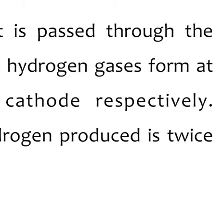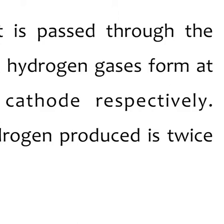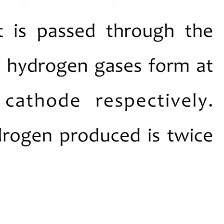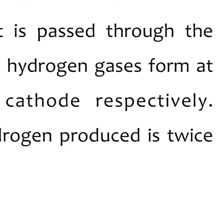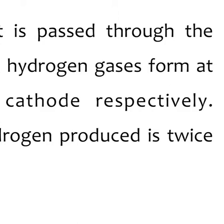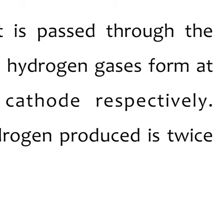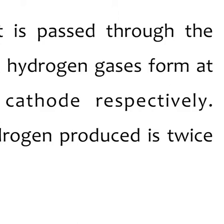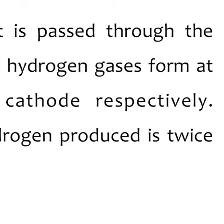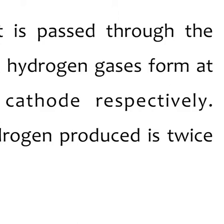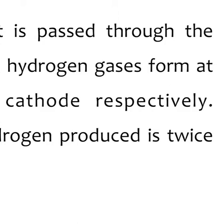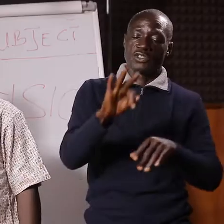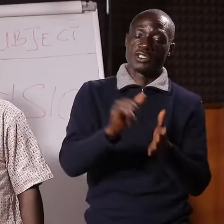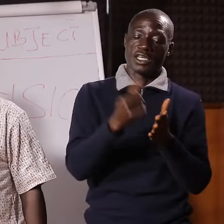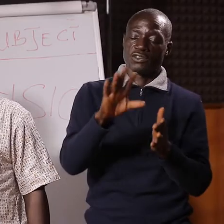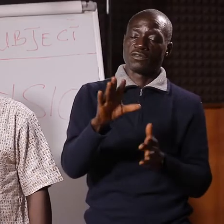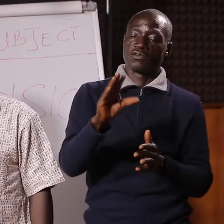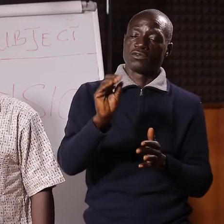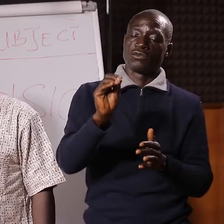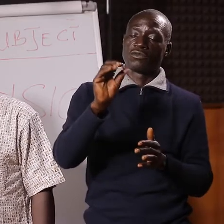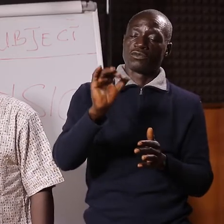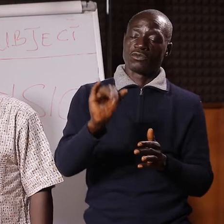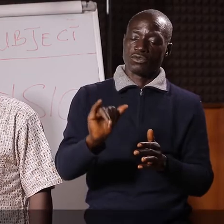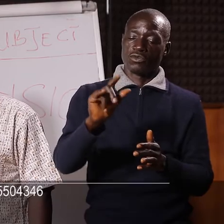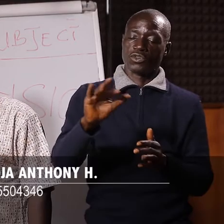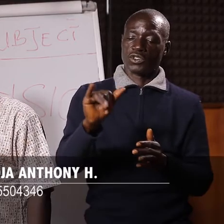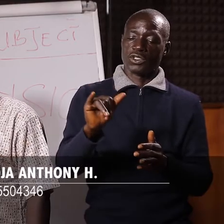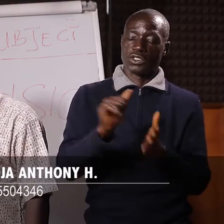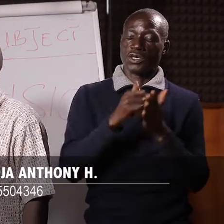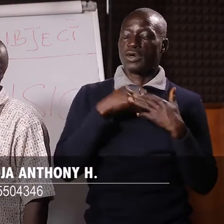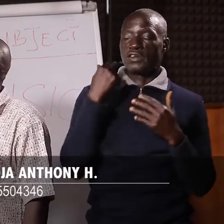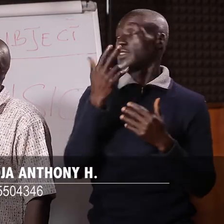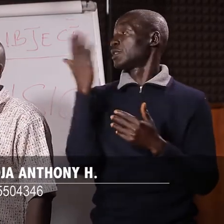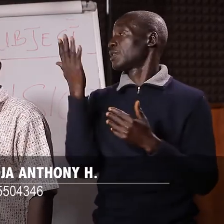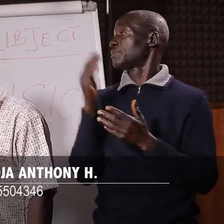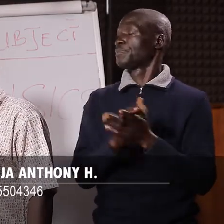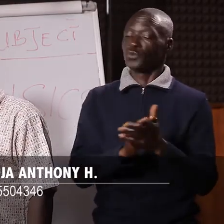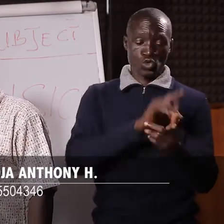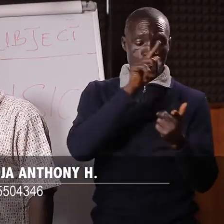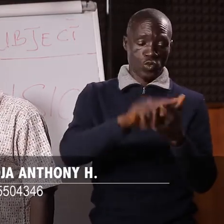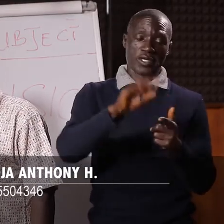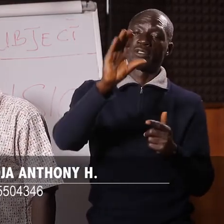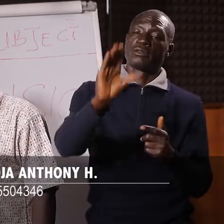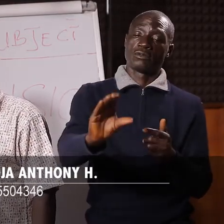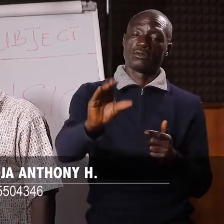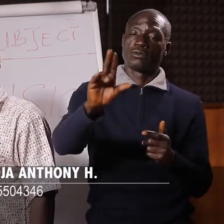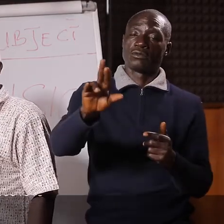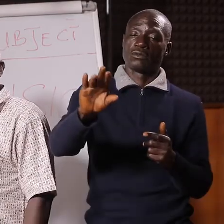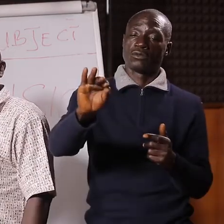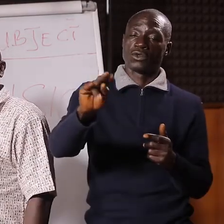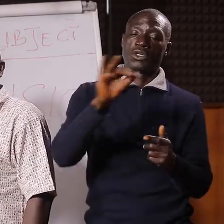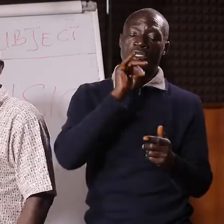twice that of oxygen, just like we have seen in the diagram. So when current is being passed, what happens